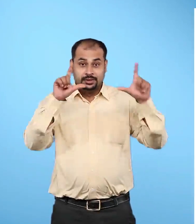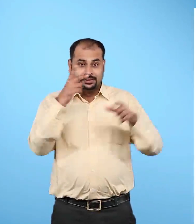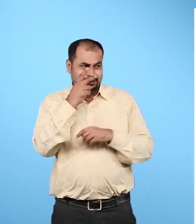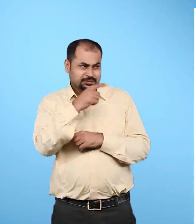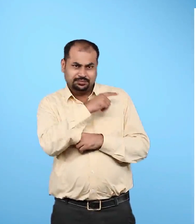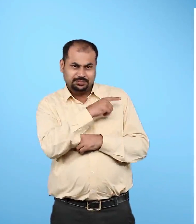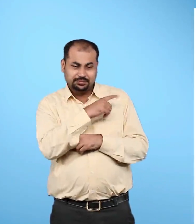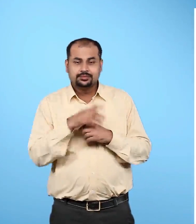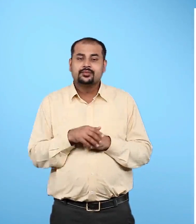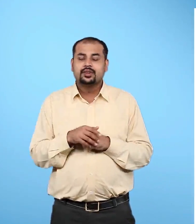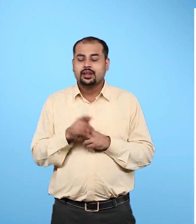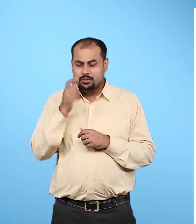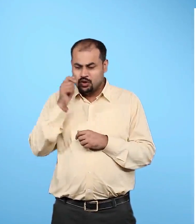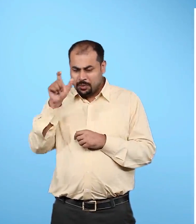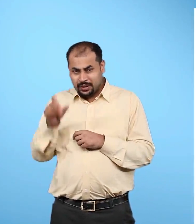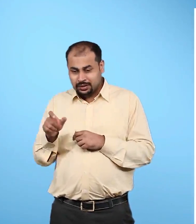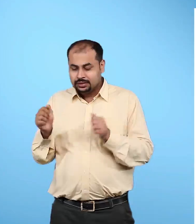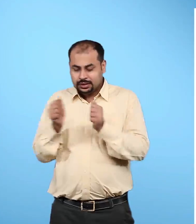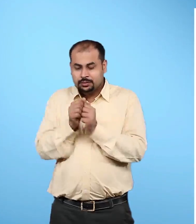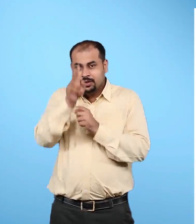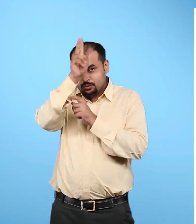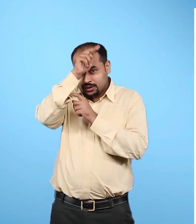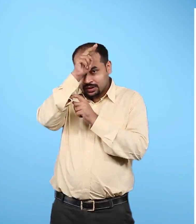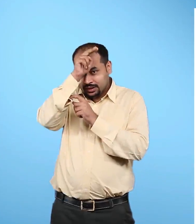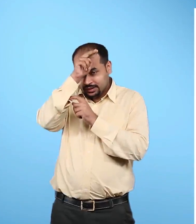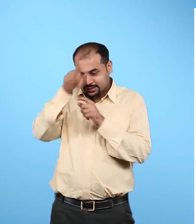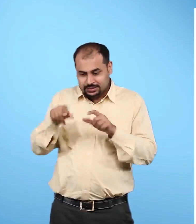Below this we have the picture of a boy with a hen,